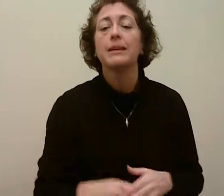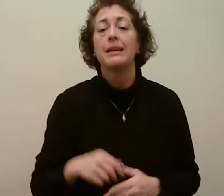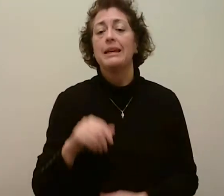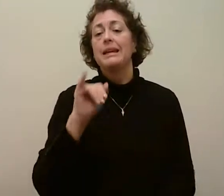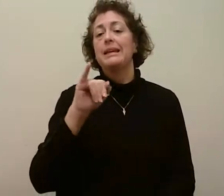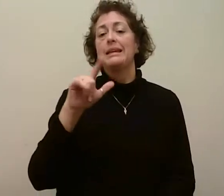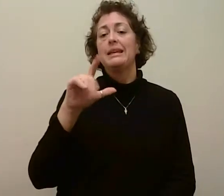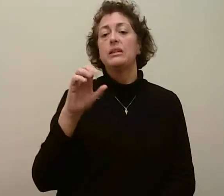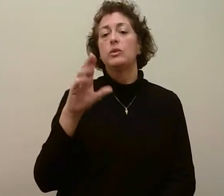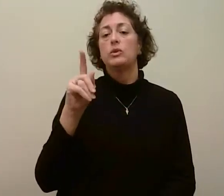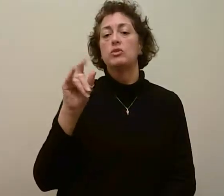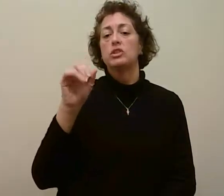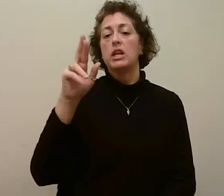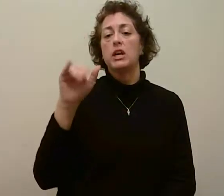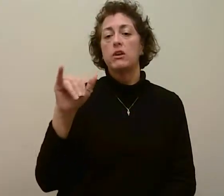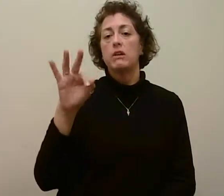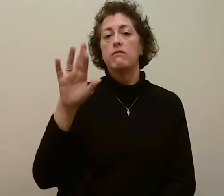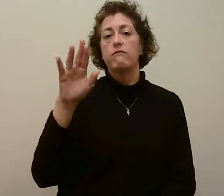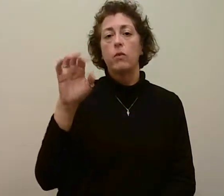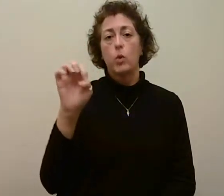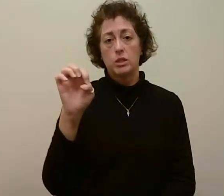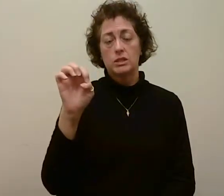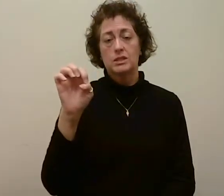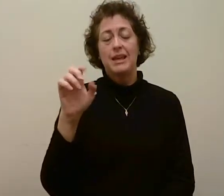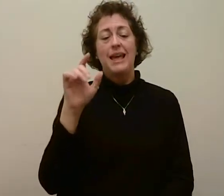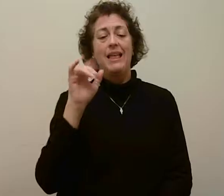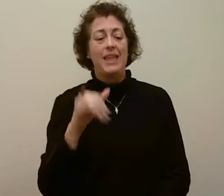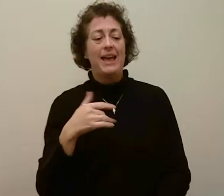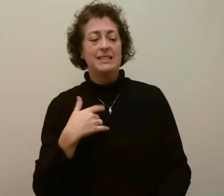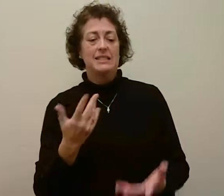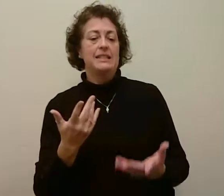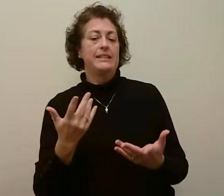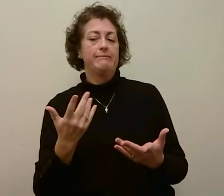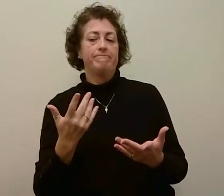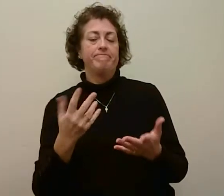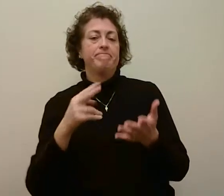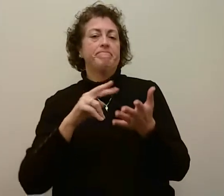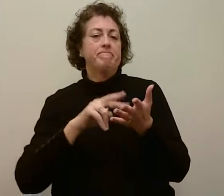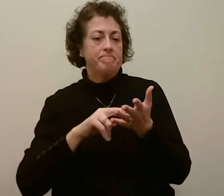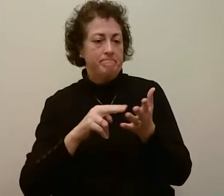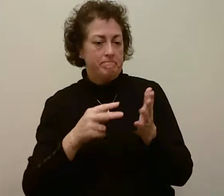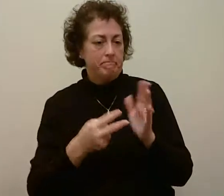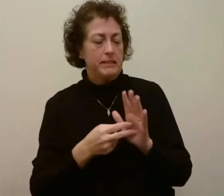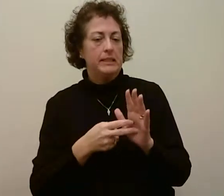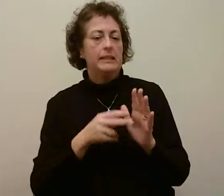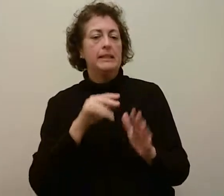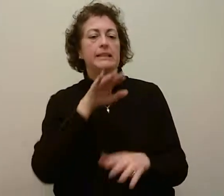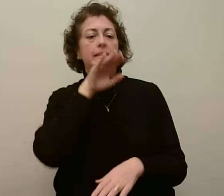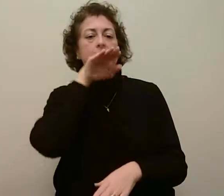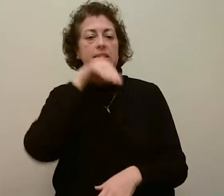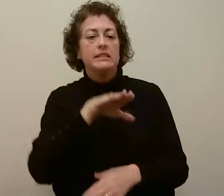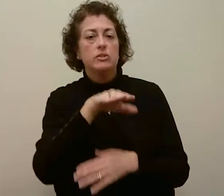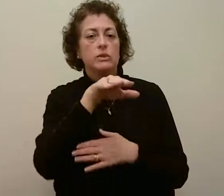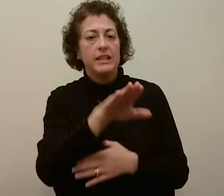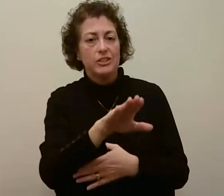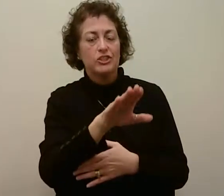speaker. Oftentimes that's the intonation, the affect, the delivery, the style of the speech utterances, whether they are